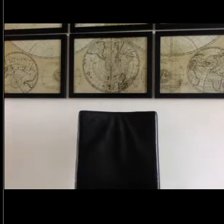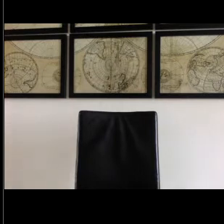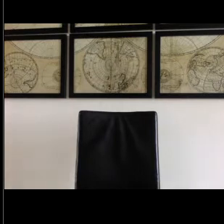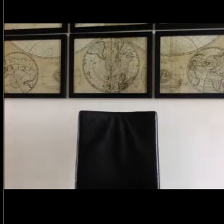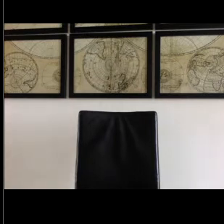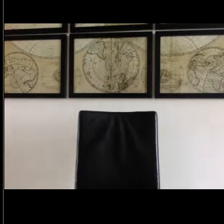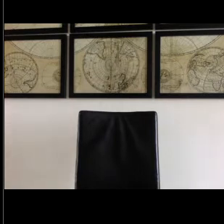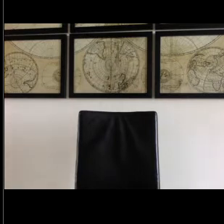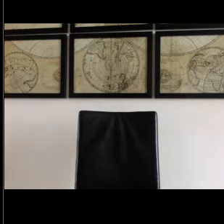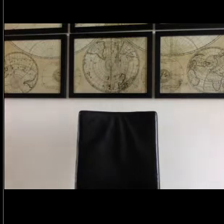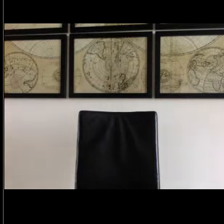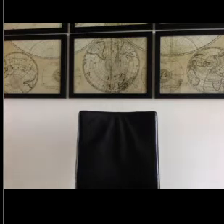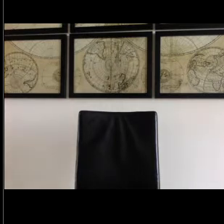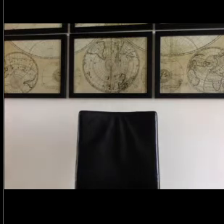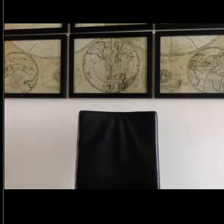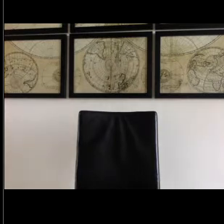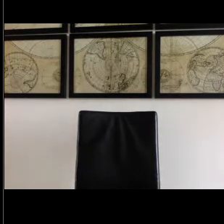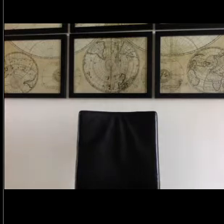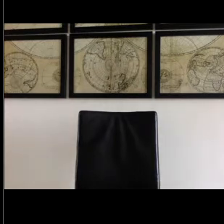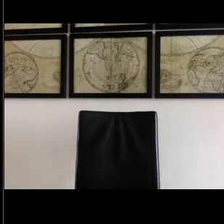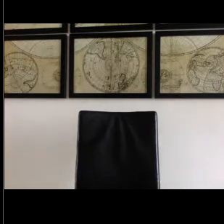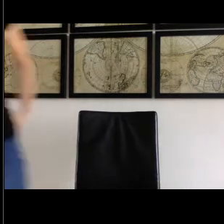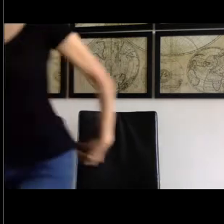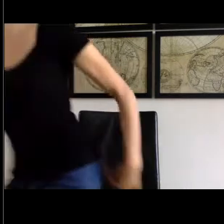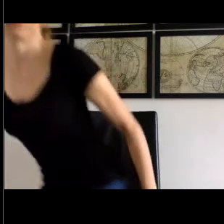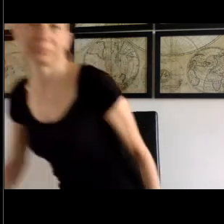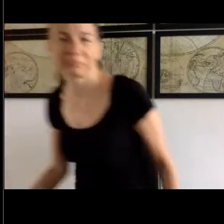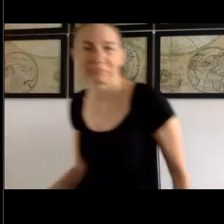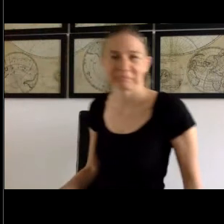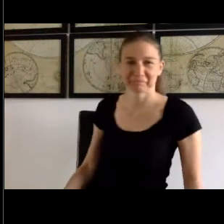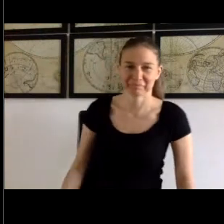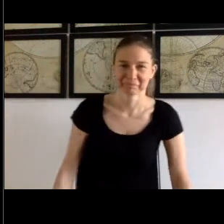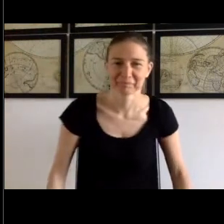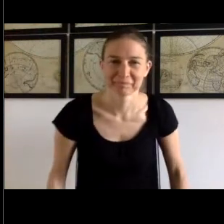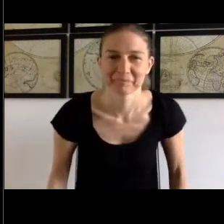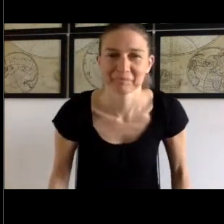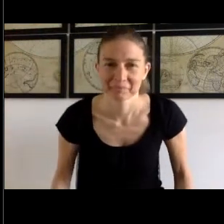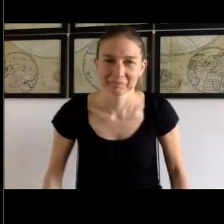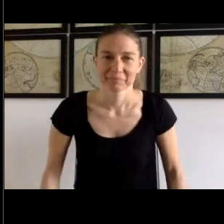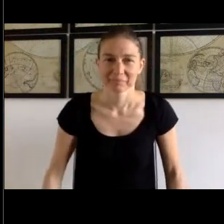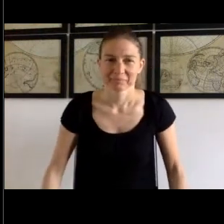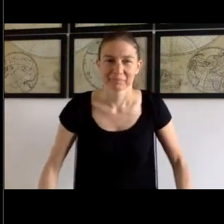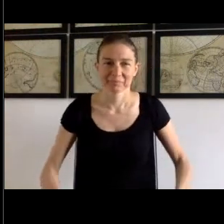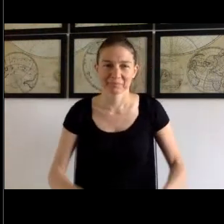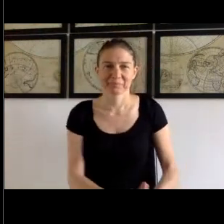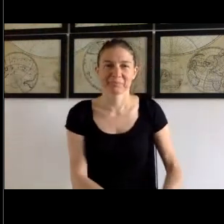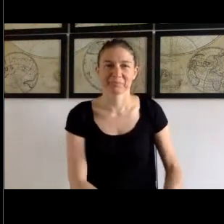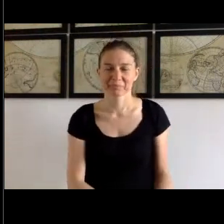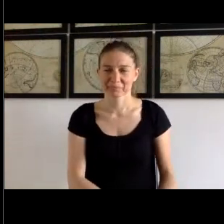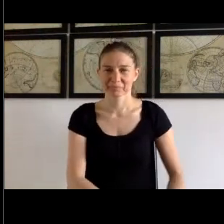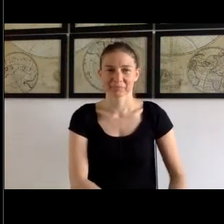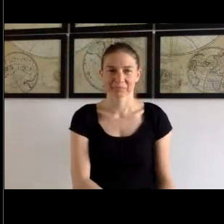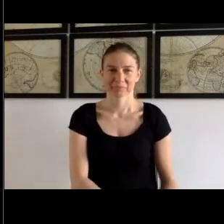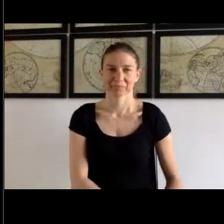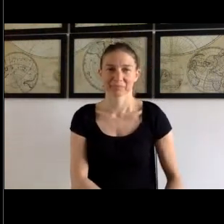Hi, Giampiero. Maybe you can, it's Raquel. Maybe you can try to, yes.